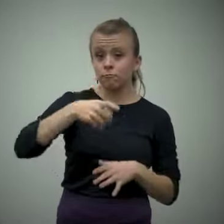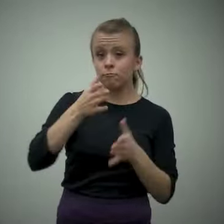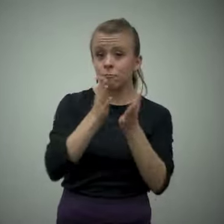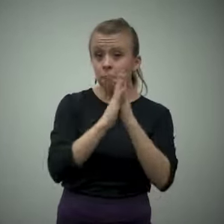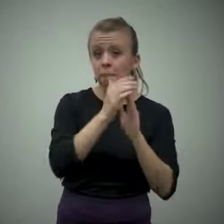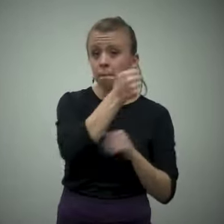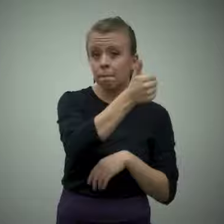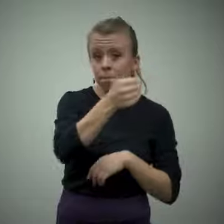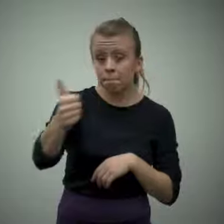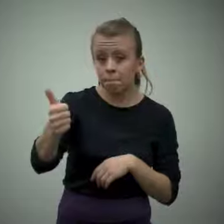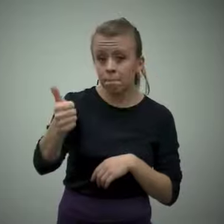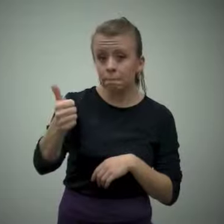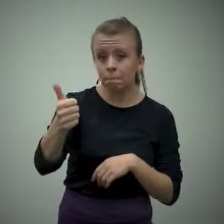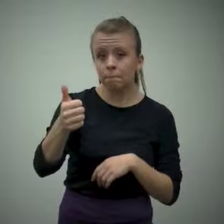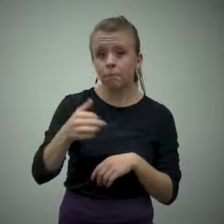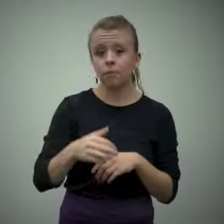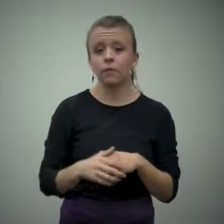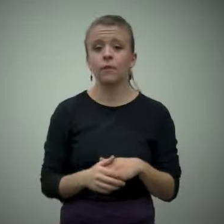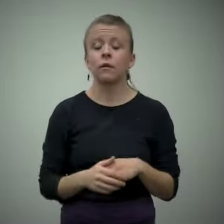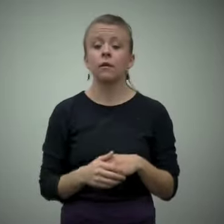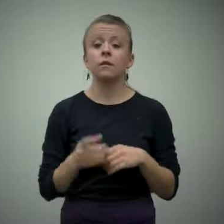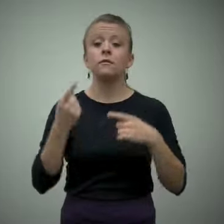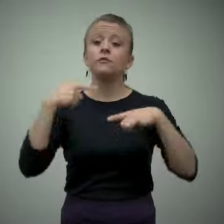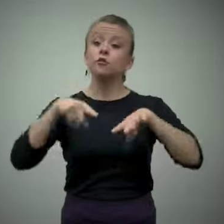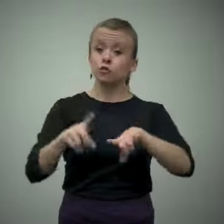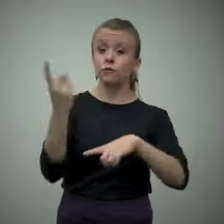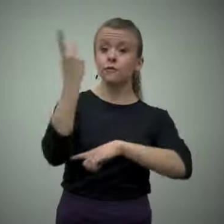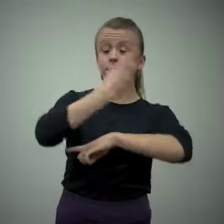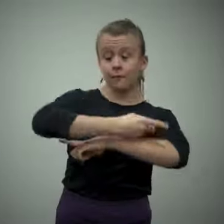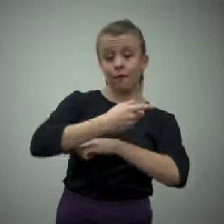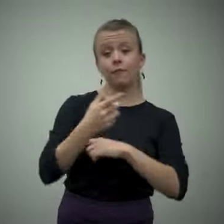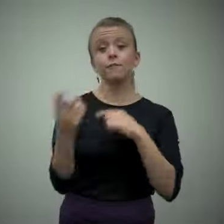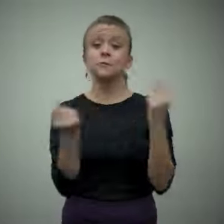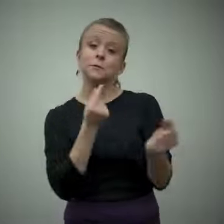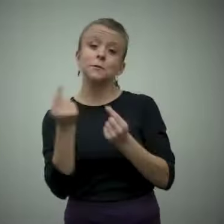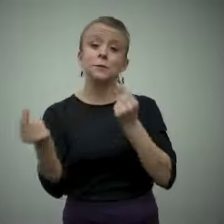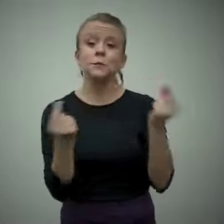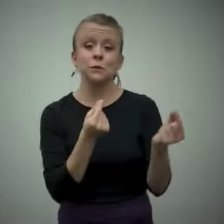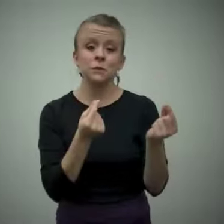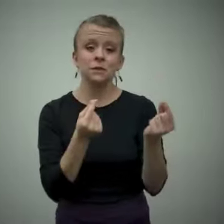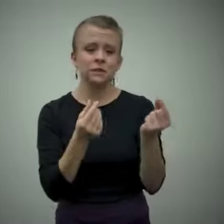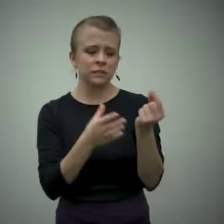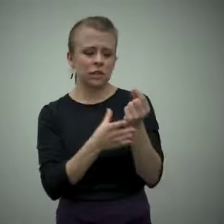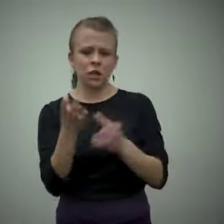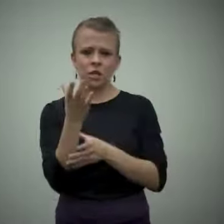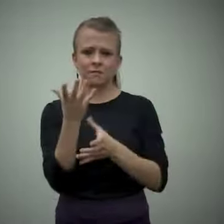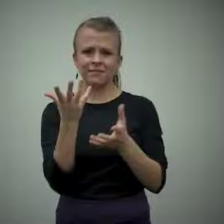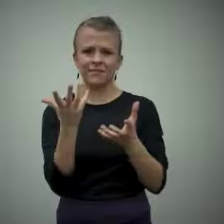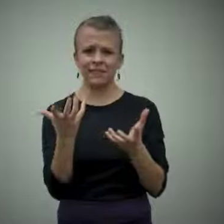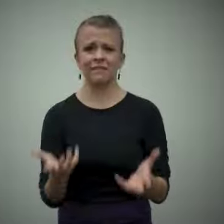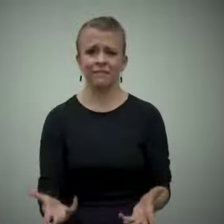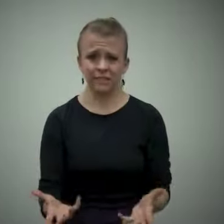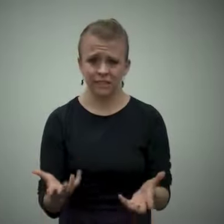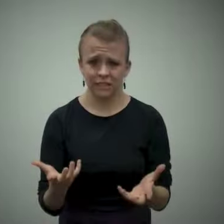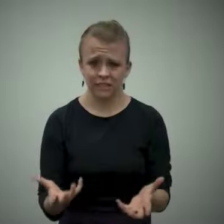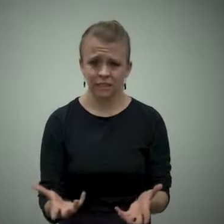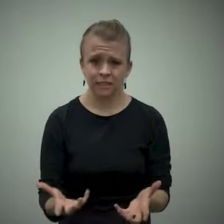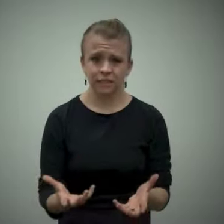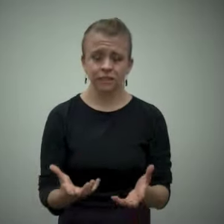should ask themselves. Do my arms feel heavy at any time during the day? Do I